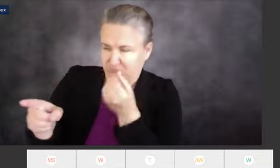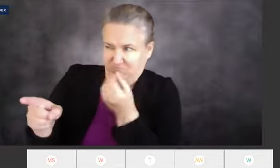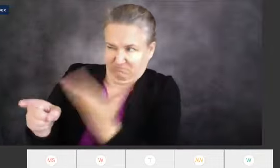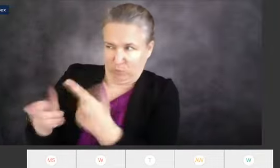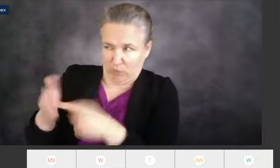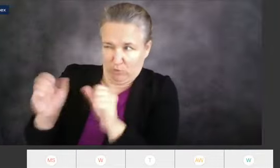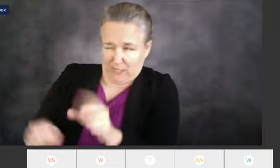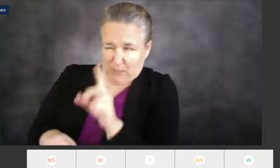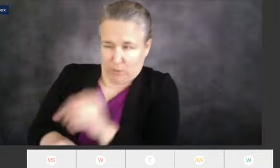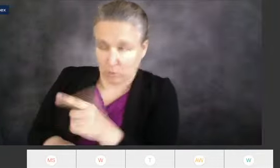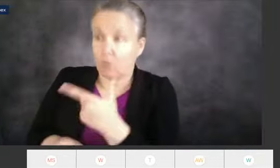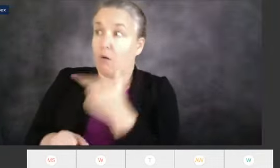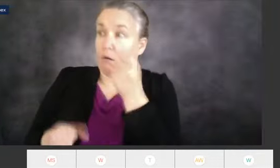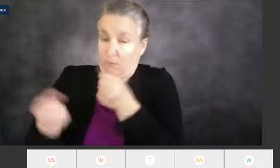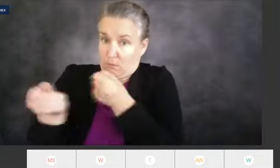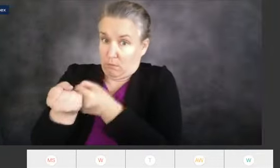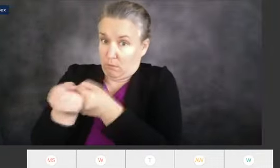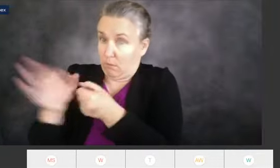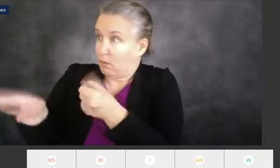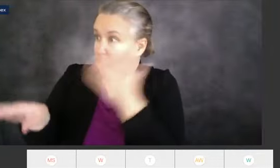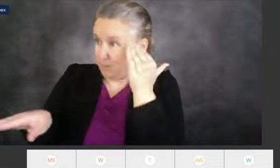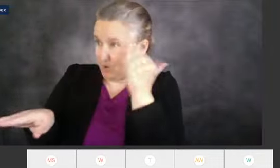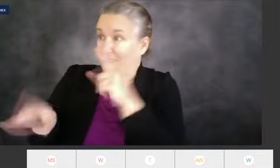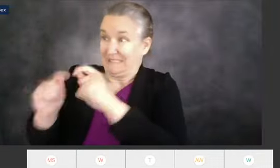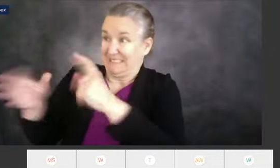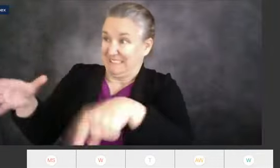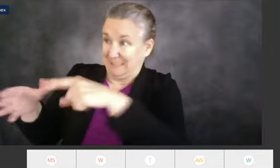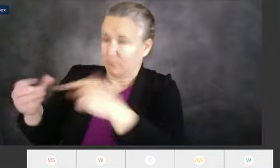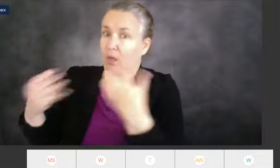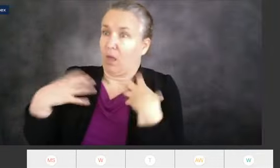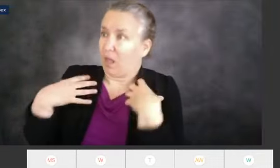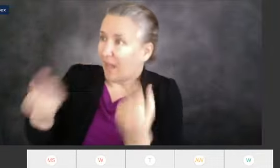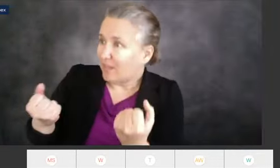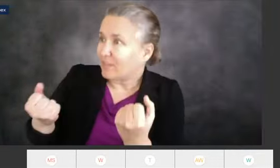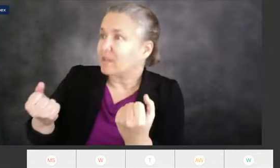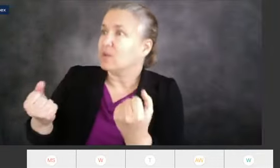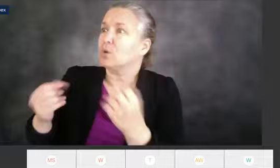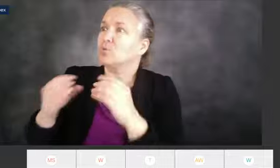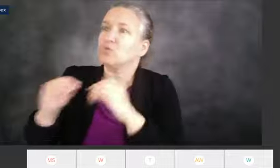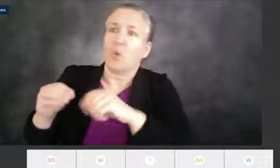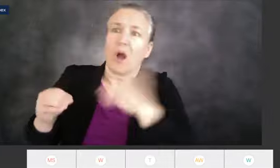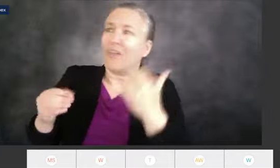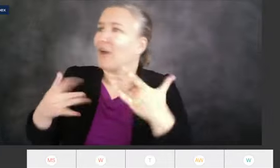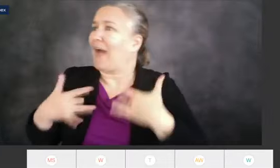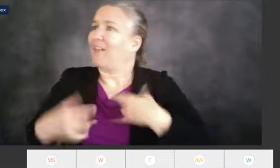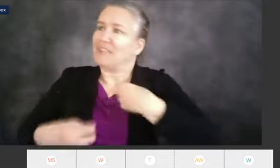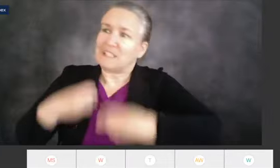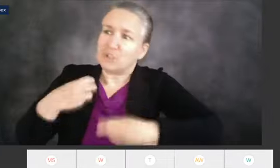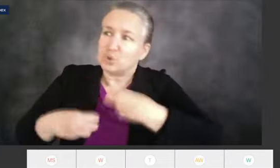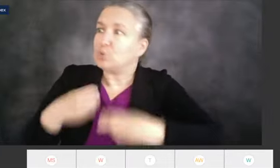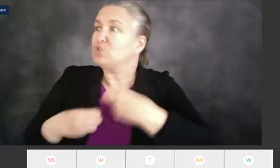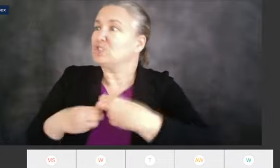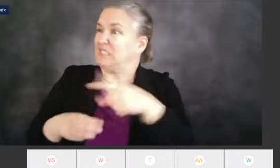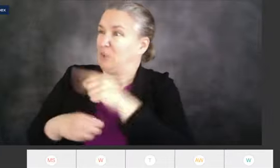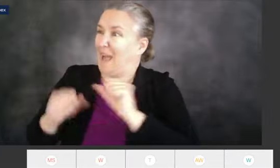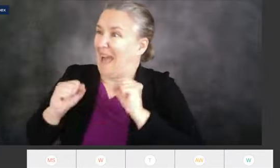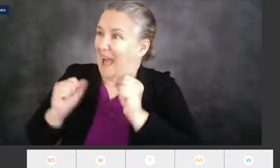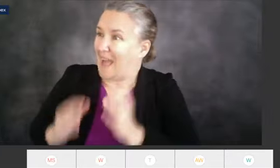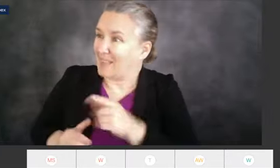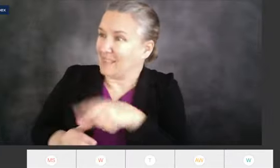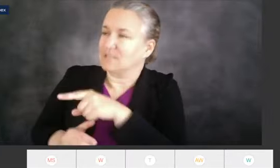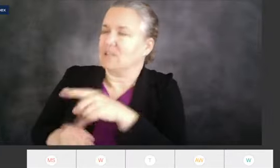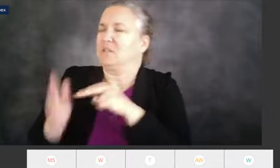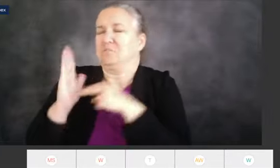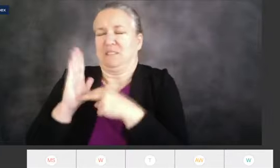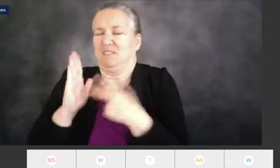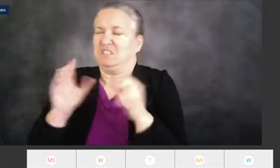contact tracer reinforced that since the teen was healthy, with no pre-existing conditions, and an athlete, they were most likely